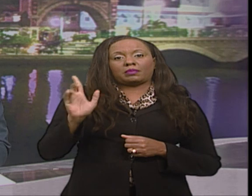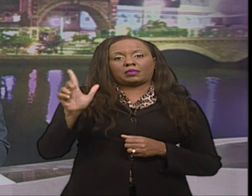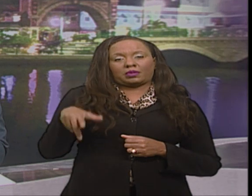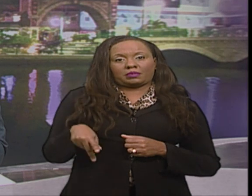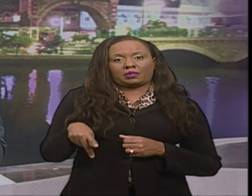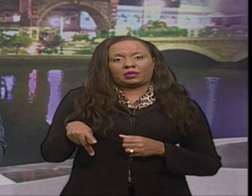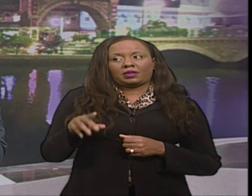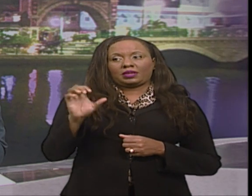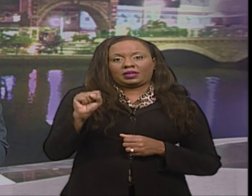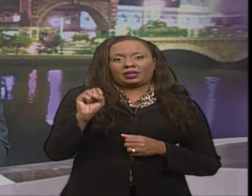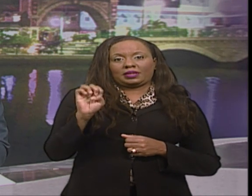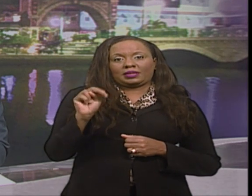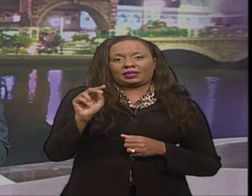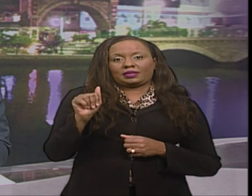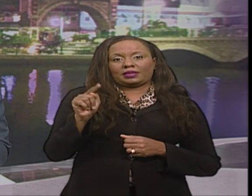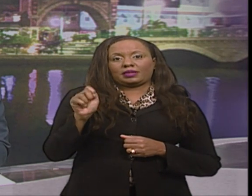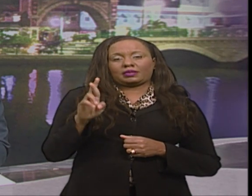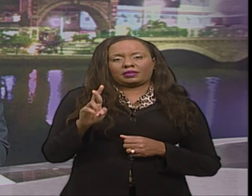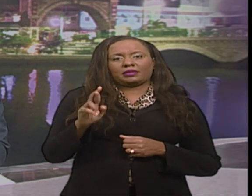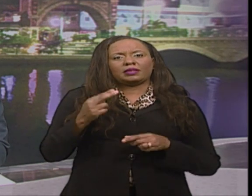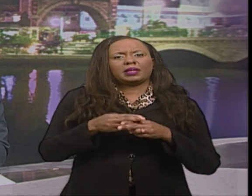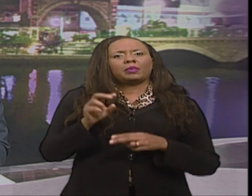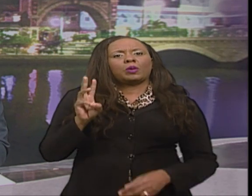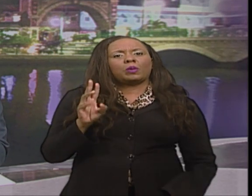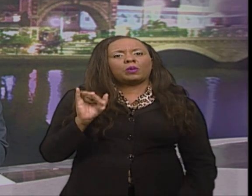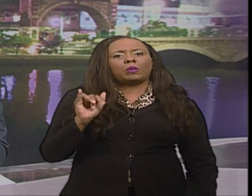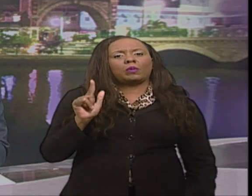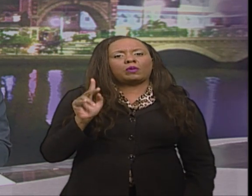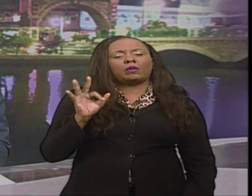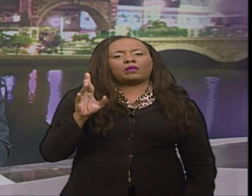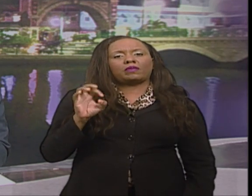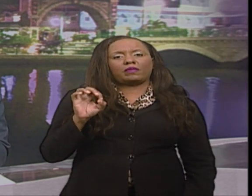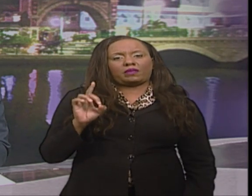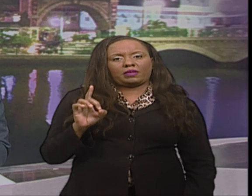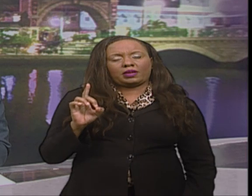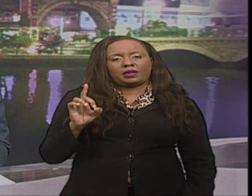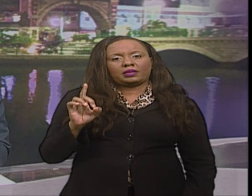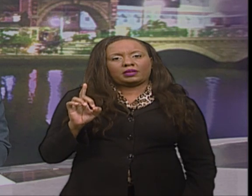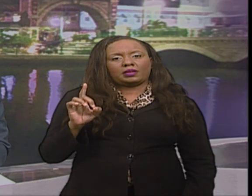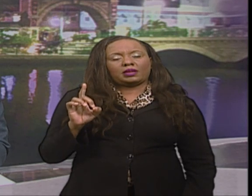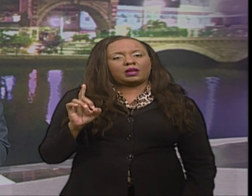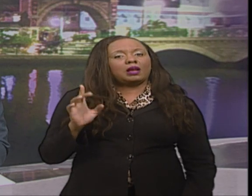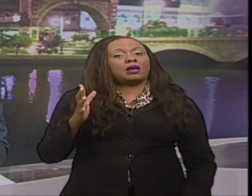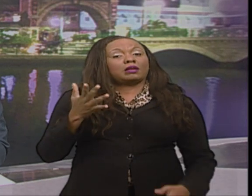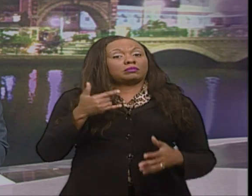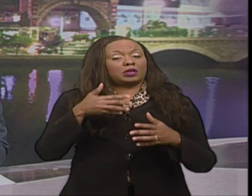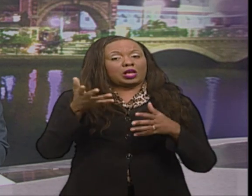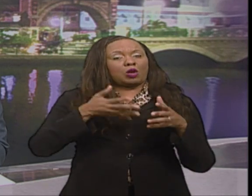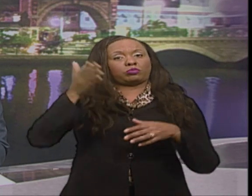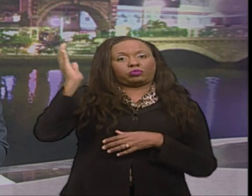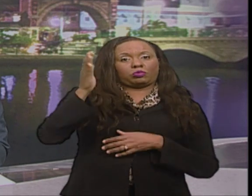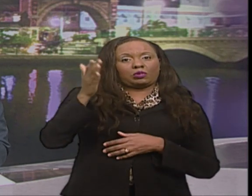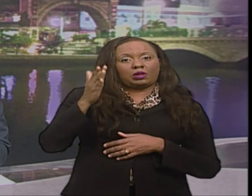Opposition Barbados Labour Party Senator Wilfred Abrams was challenged by government senators as he sought to criticize the Barbados Sustainable